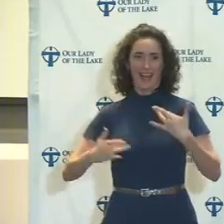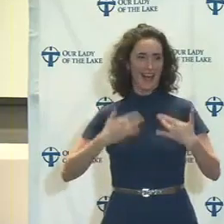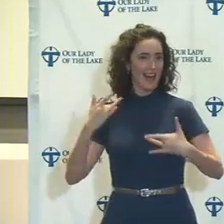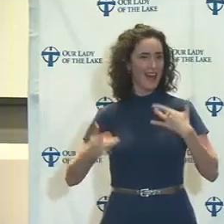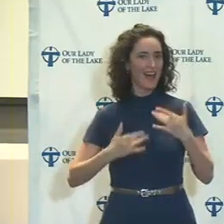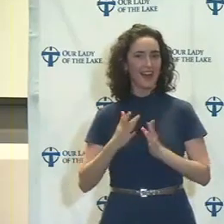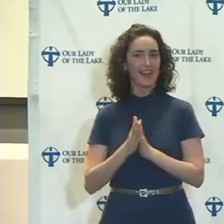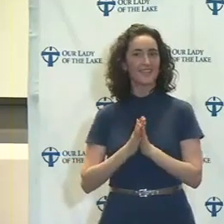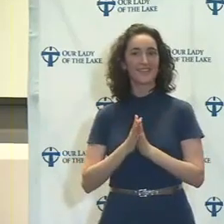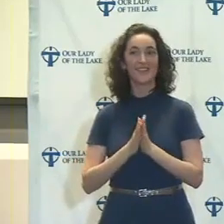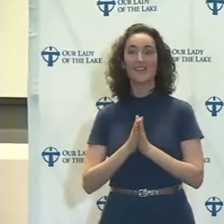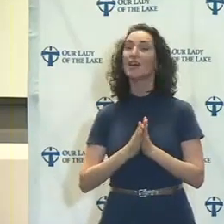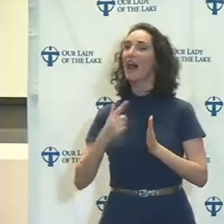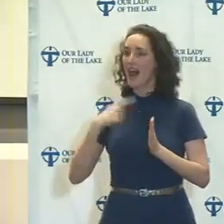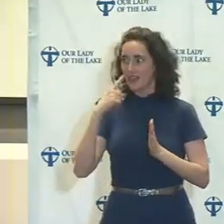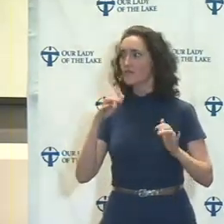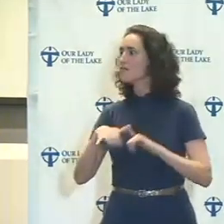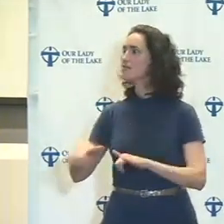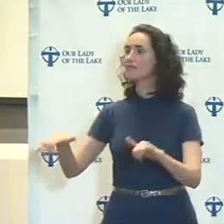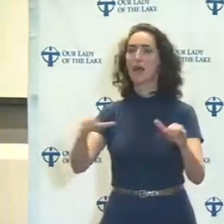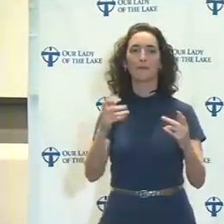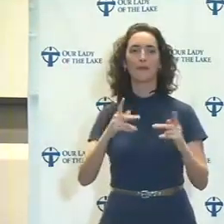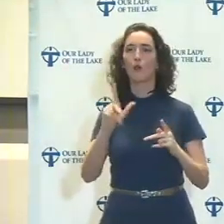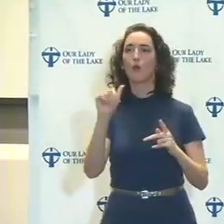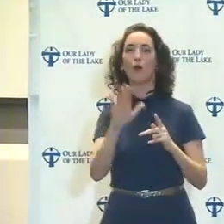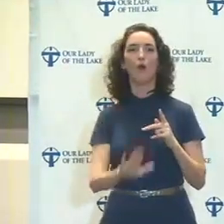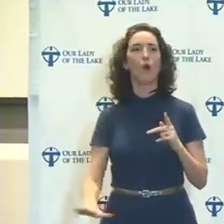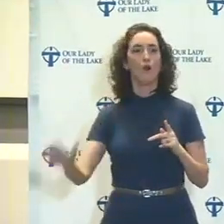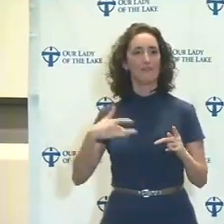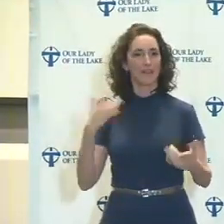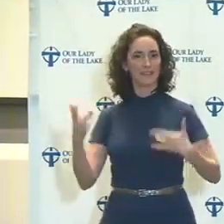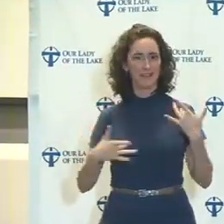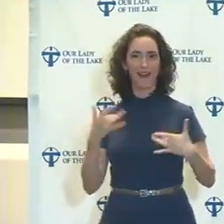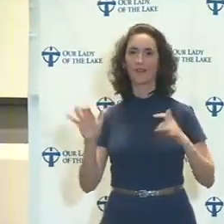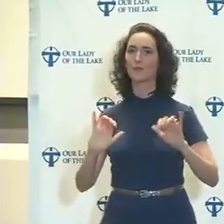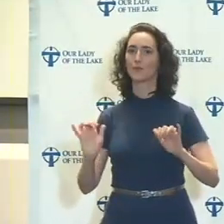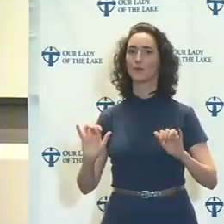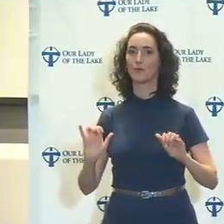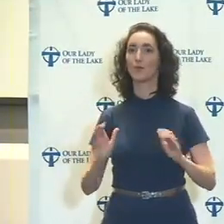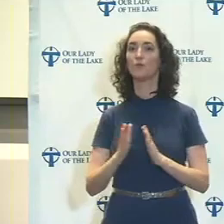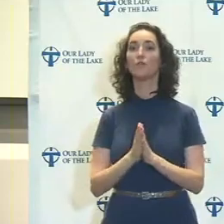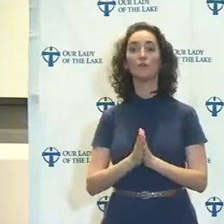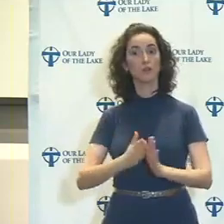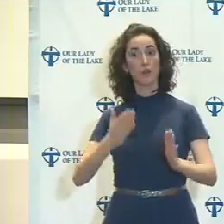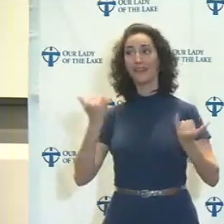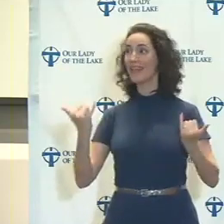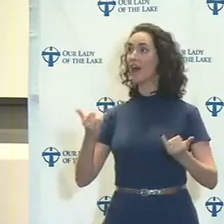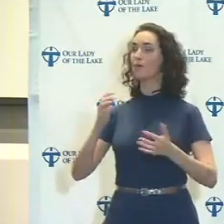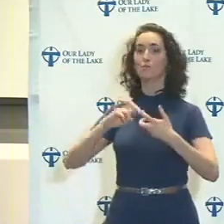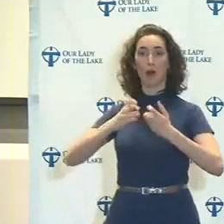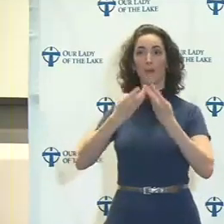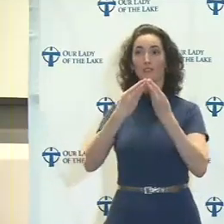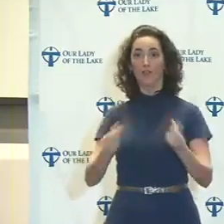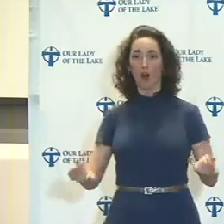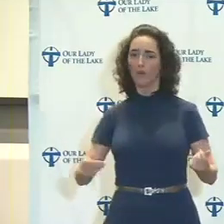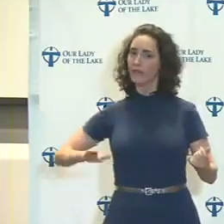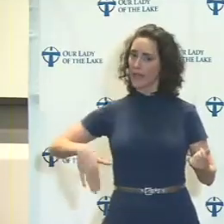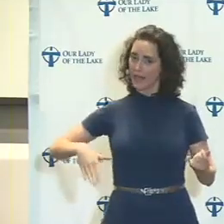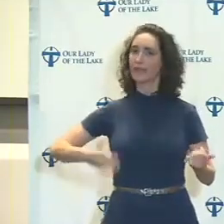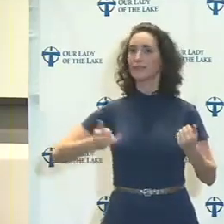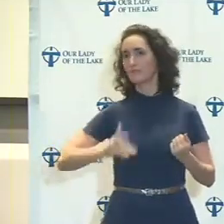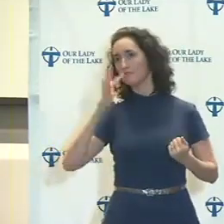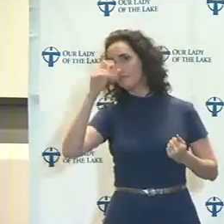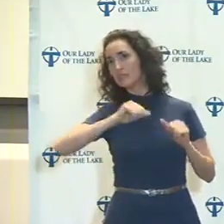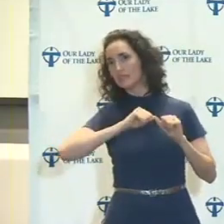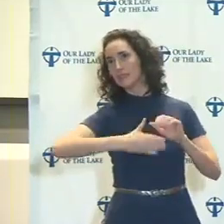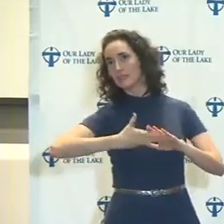think it's an exciting day for a lot of folks in Louisiana. And while we still have a very long way to go to put this pandemic behind us, we know